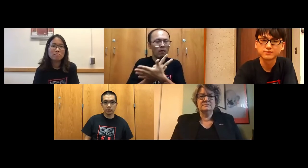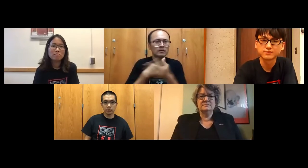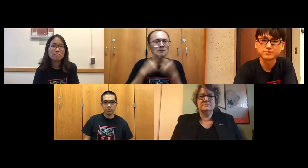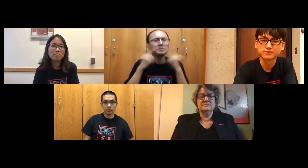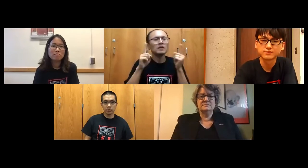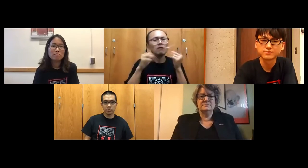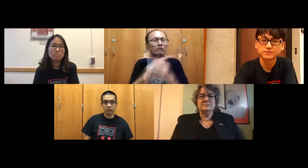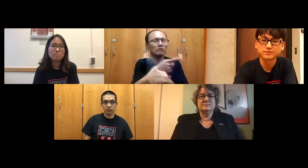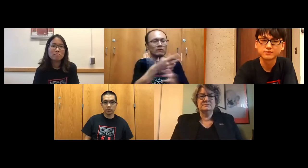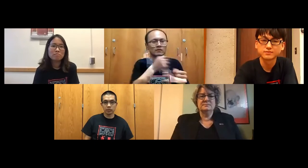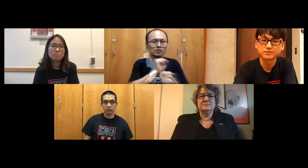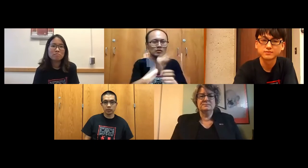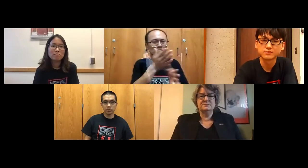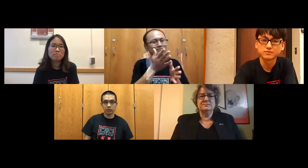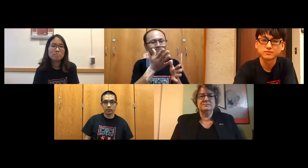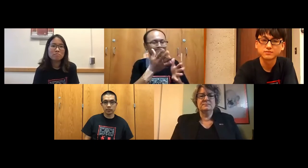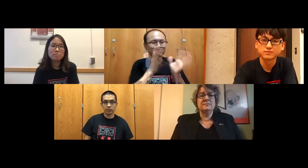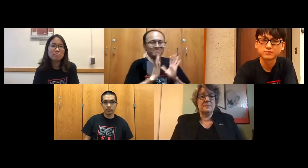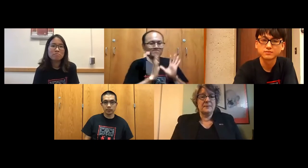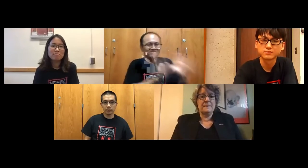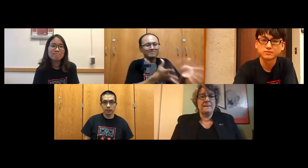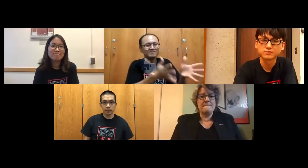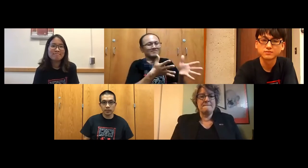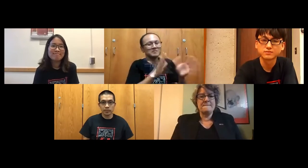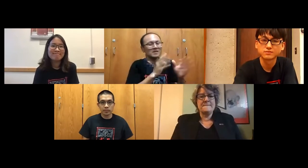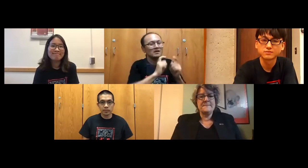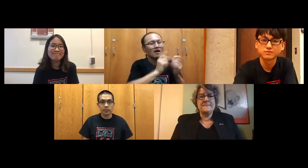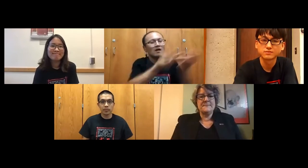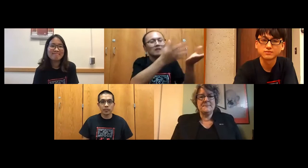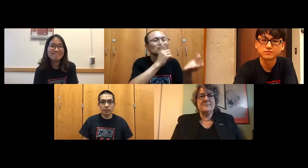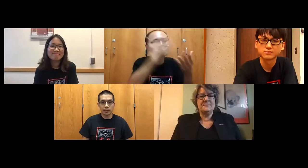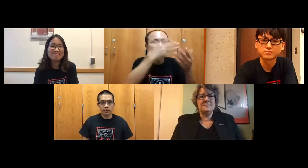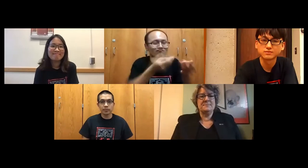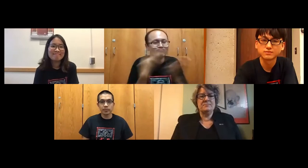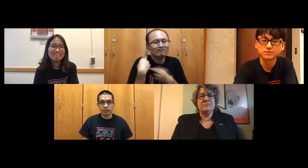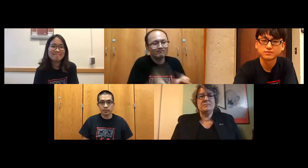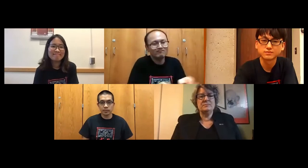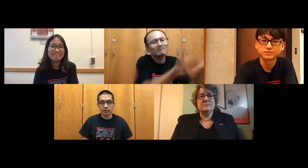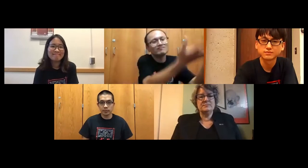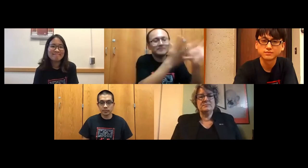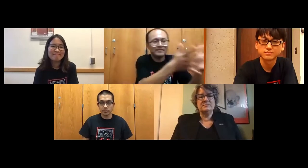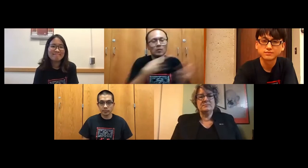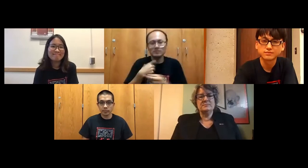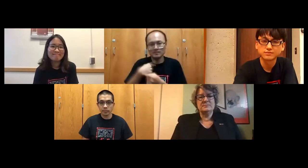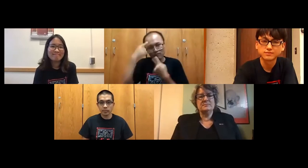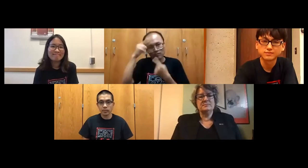then when I was going to get my master's, I kind